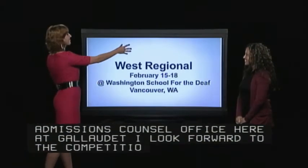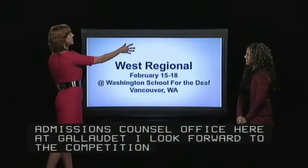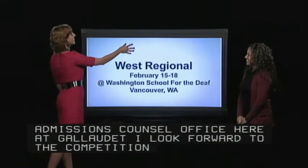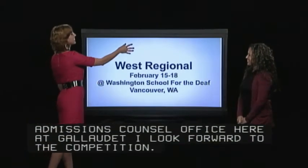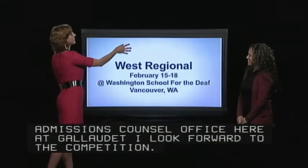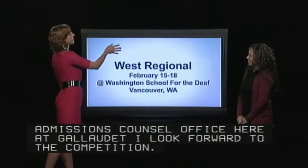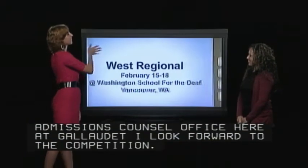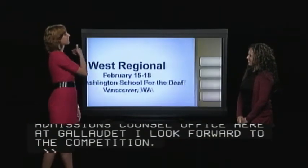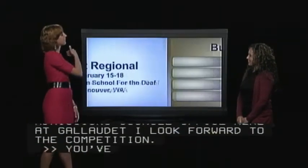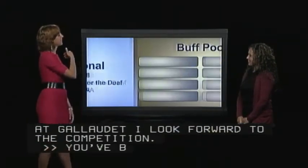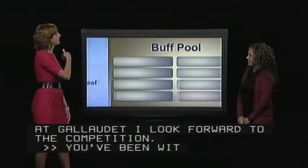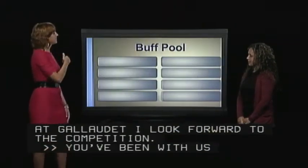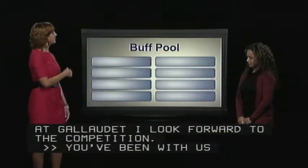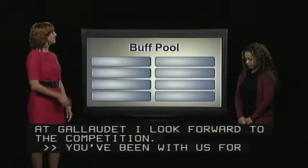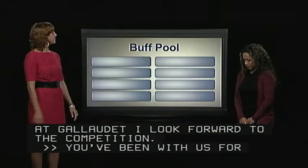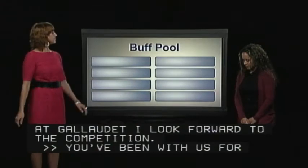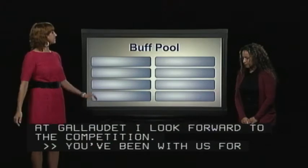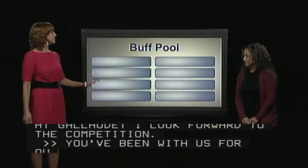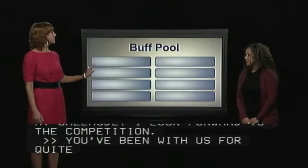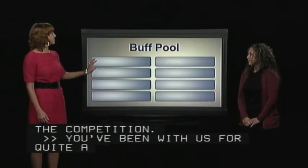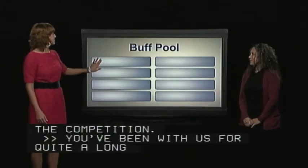blue pools? I'm ready.